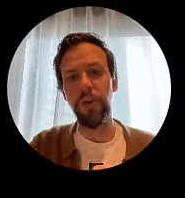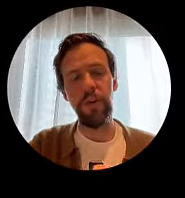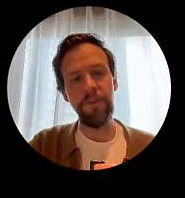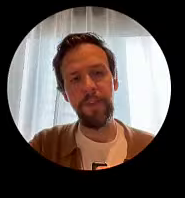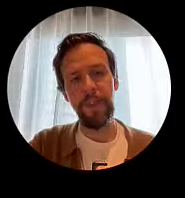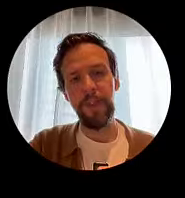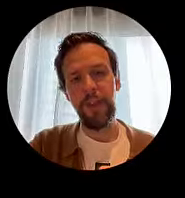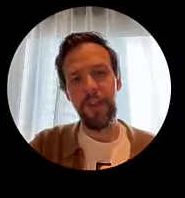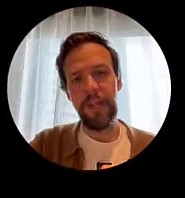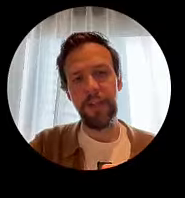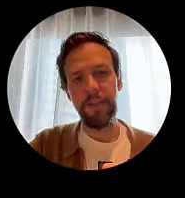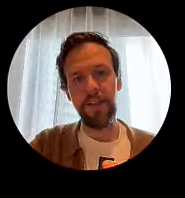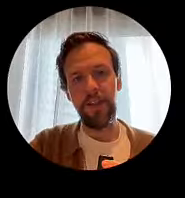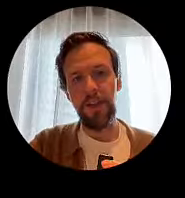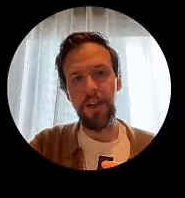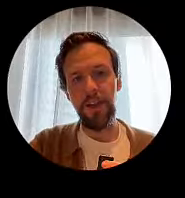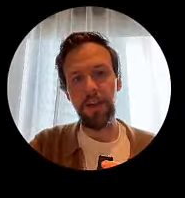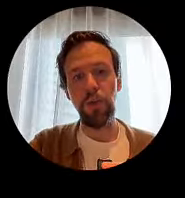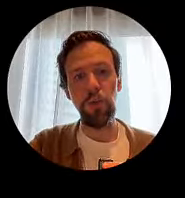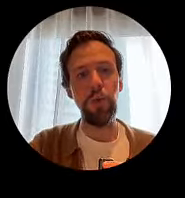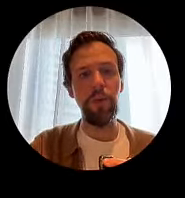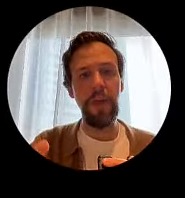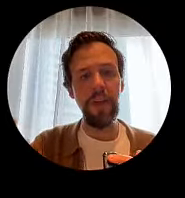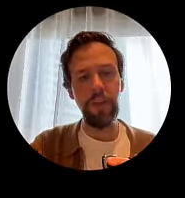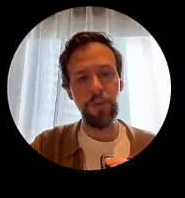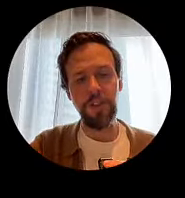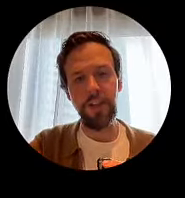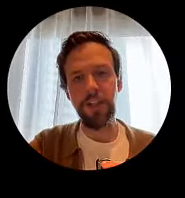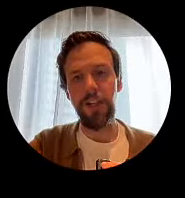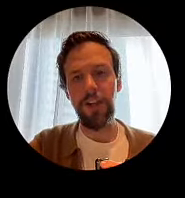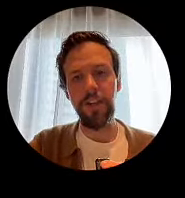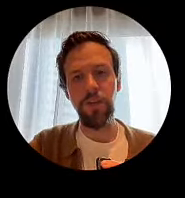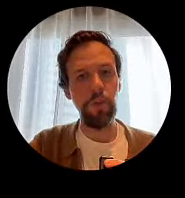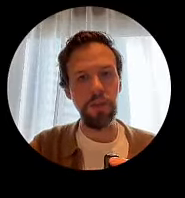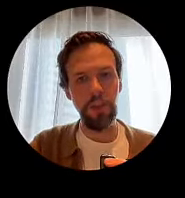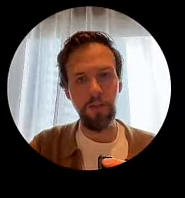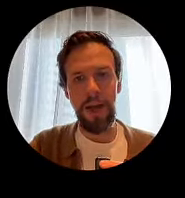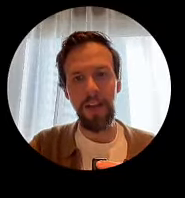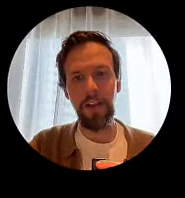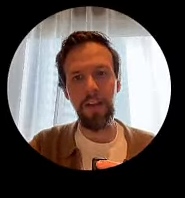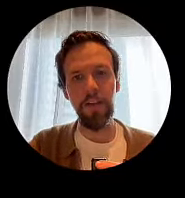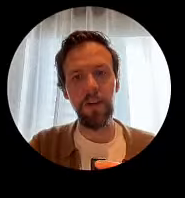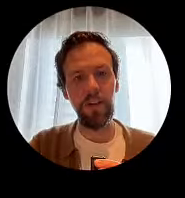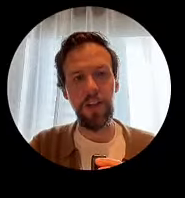view. And making the presentation like this